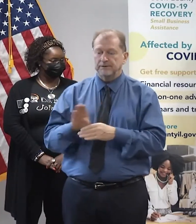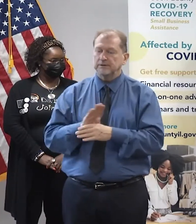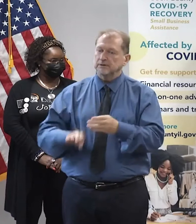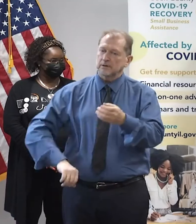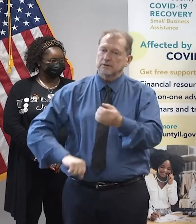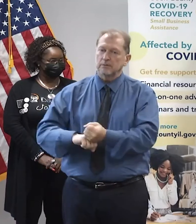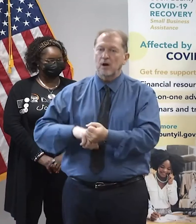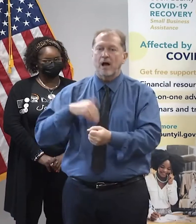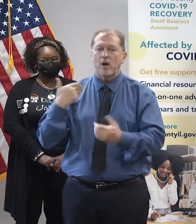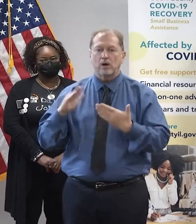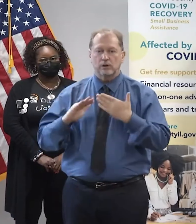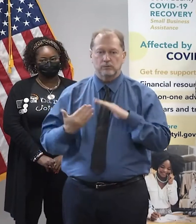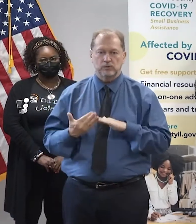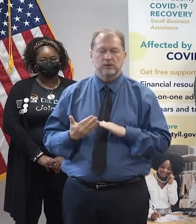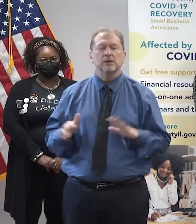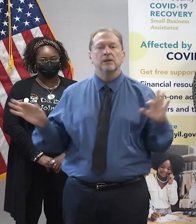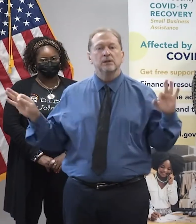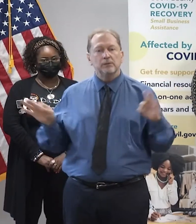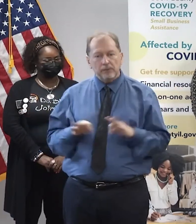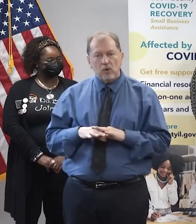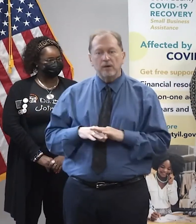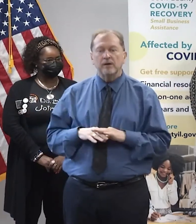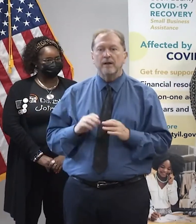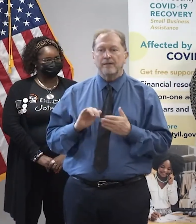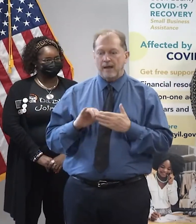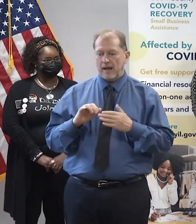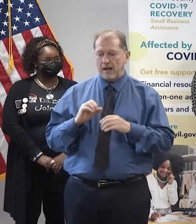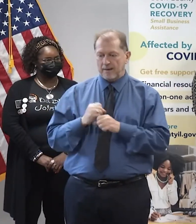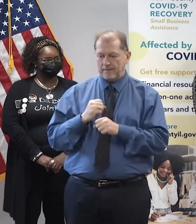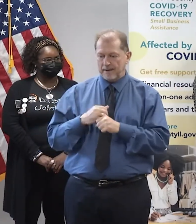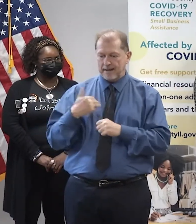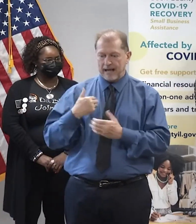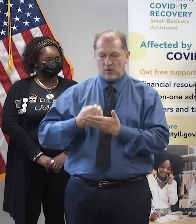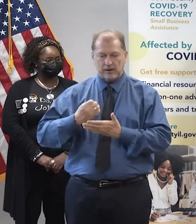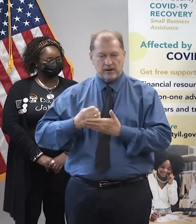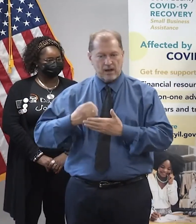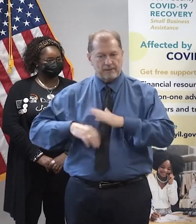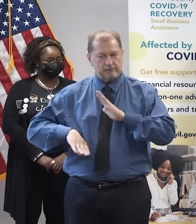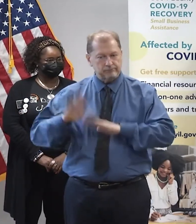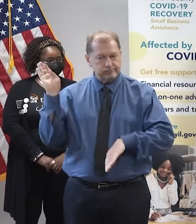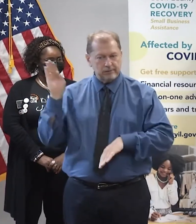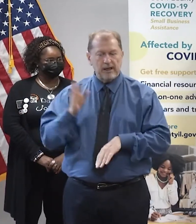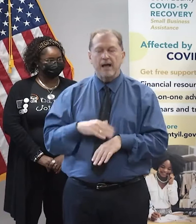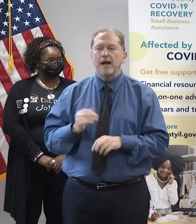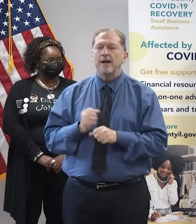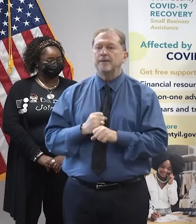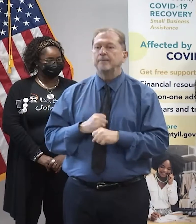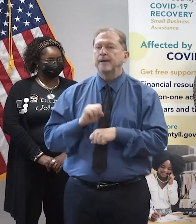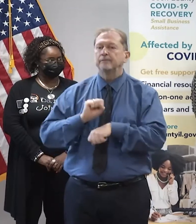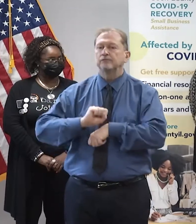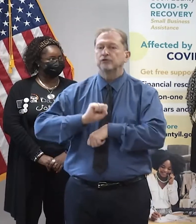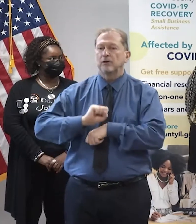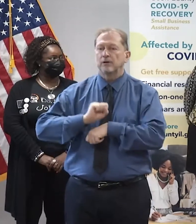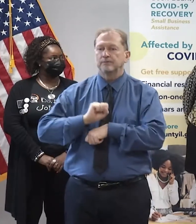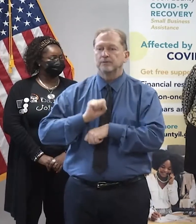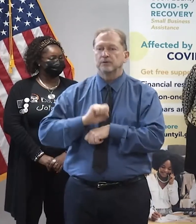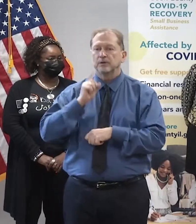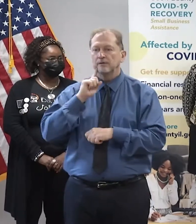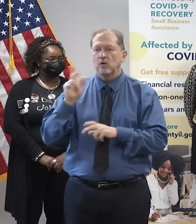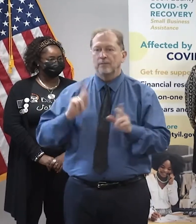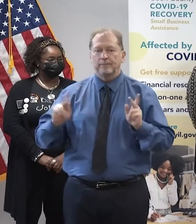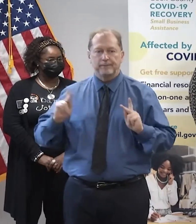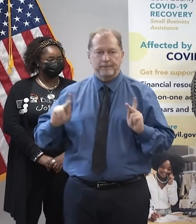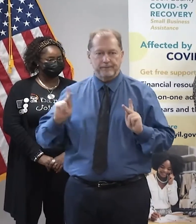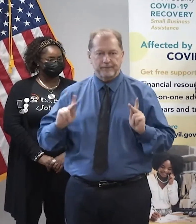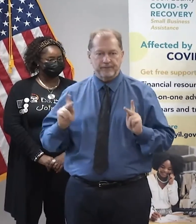communities. They play a vital role in stimulating our economic growth and creating jobs for local